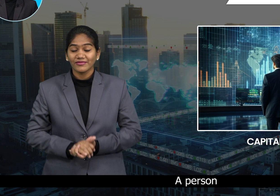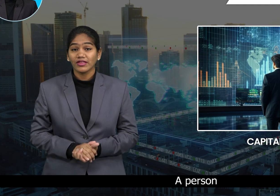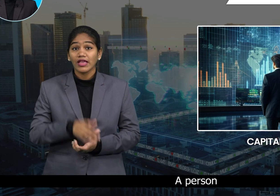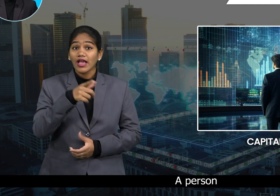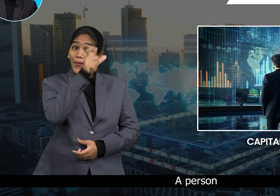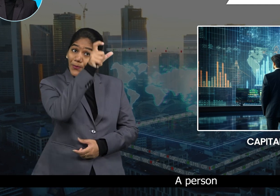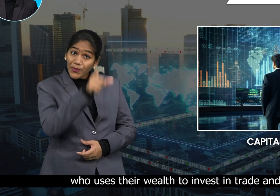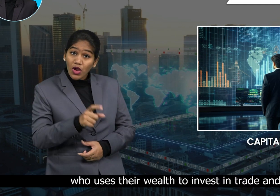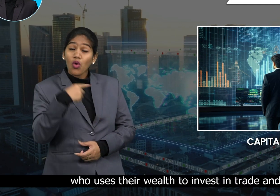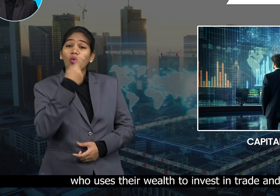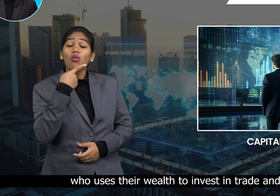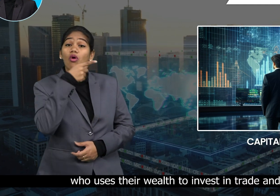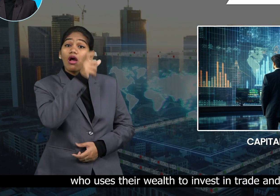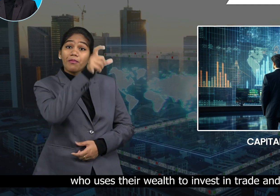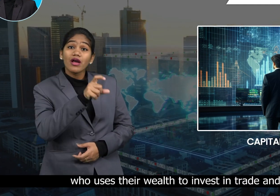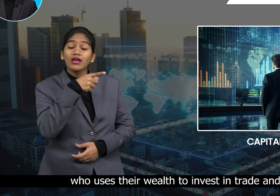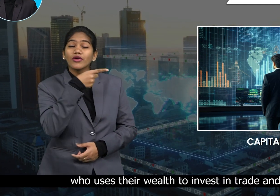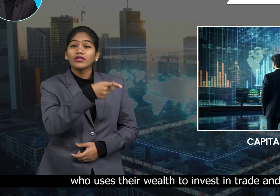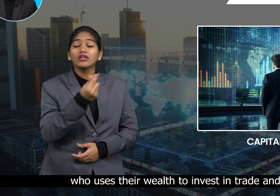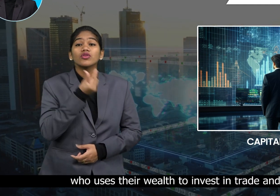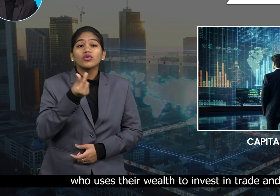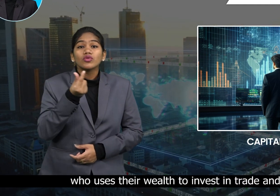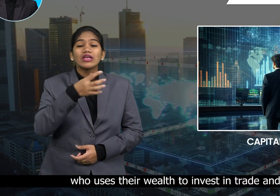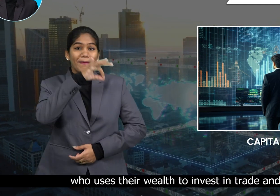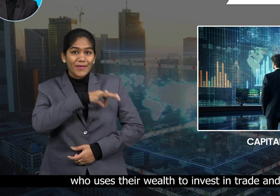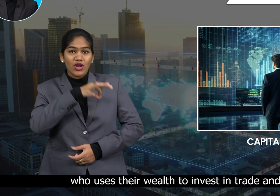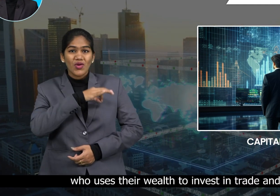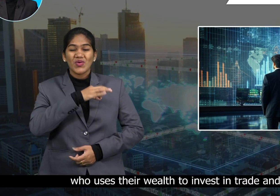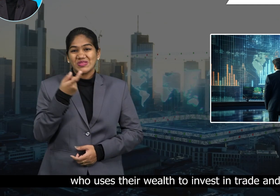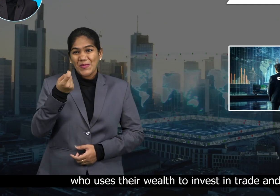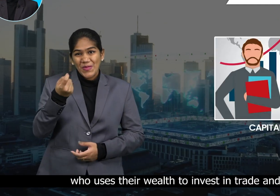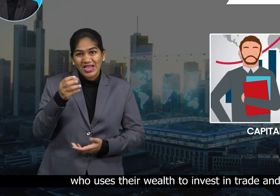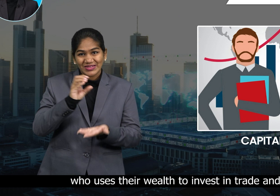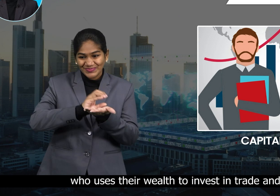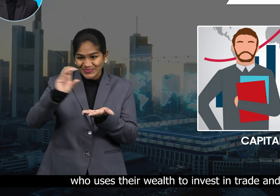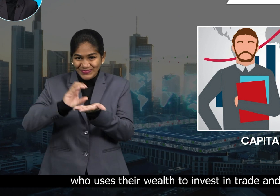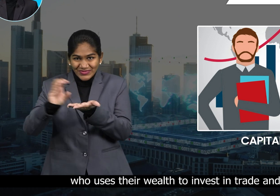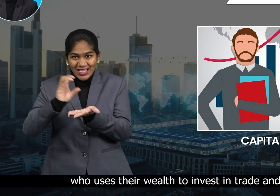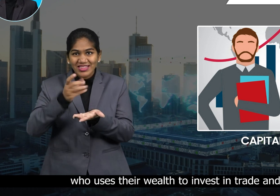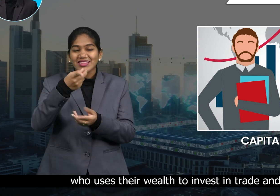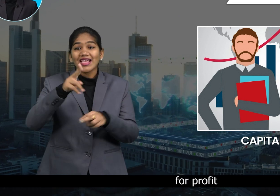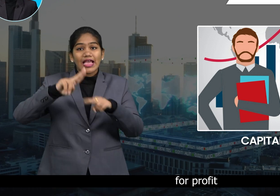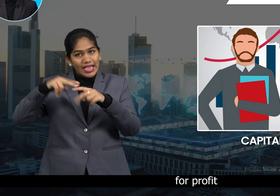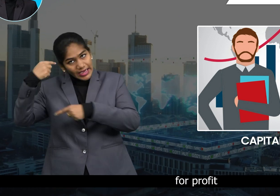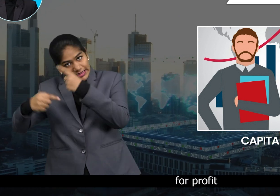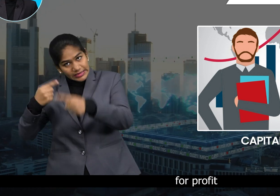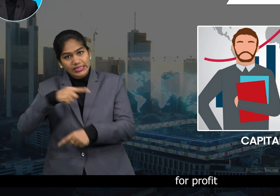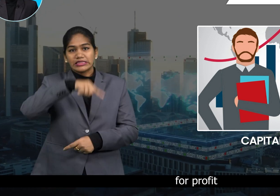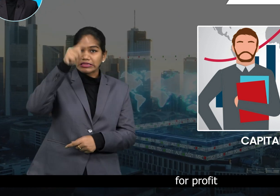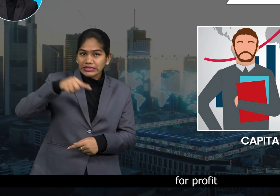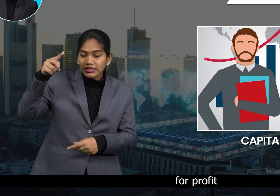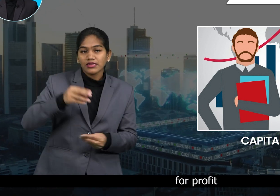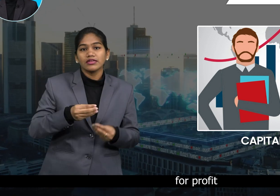a person who uses their wealth to invest in trade and industry for